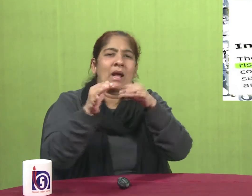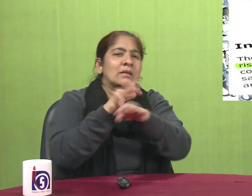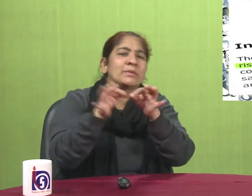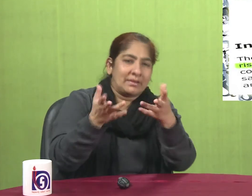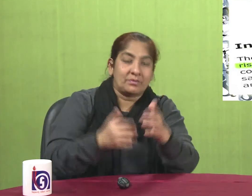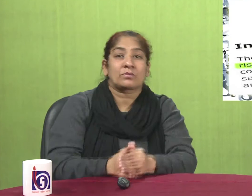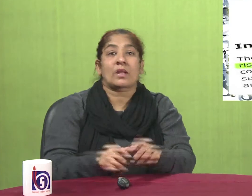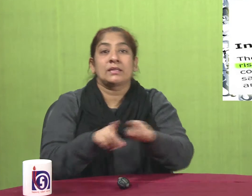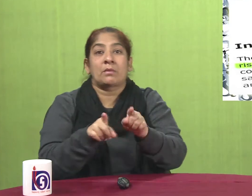works as a